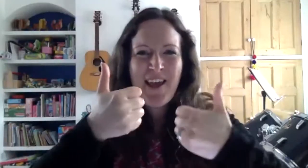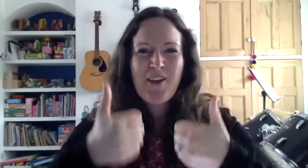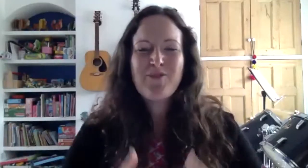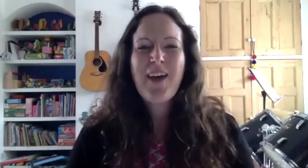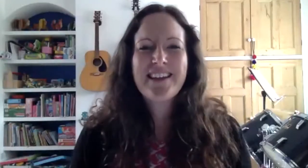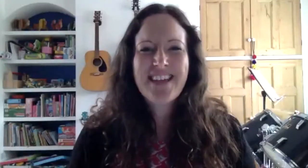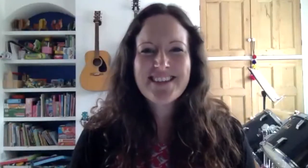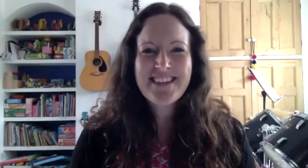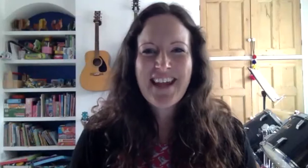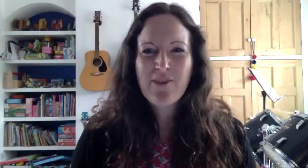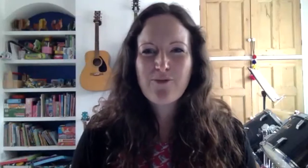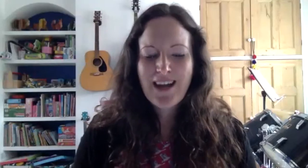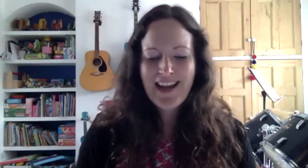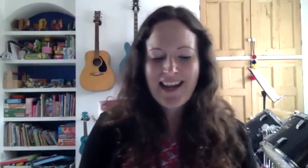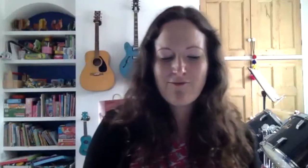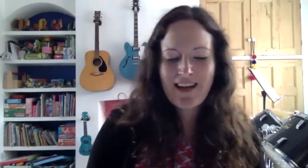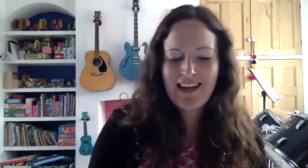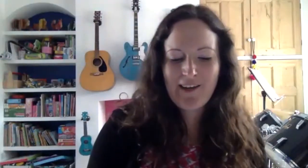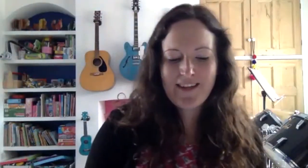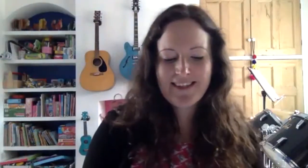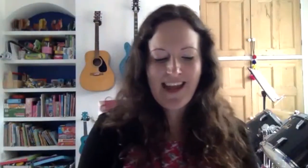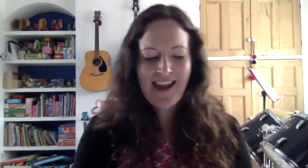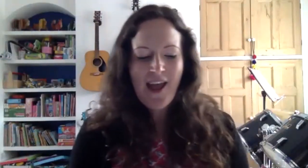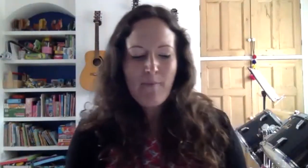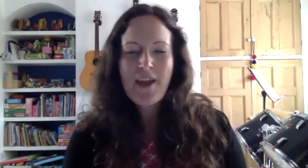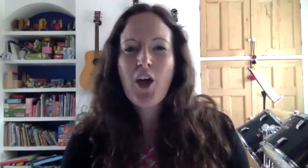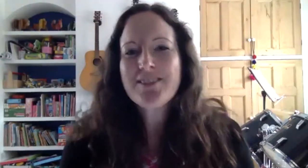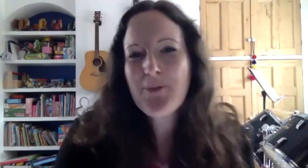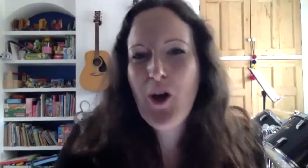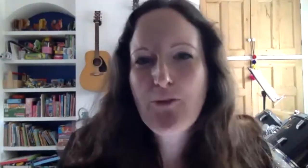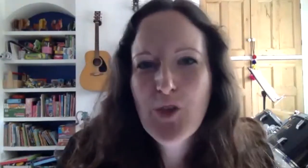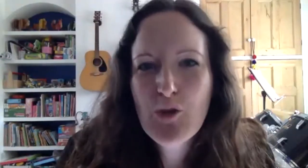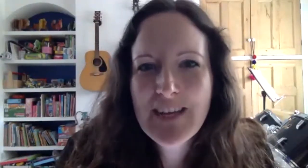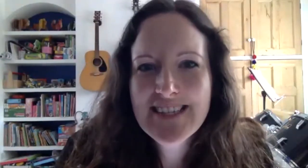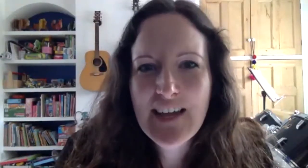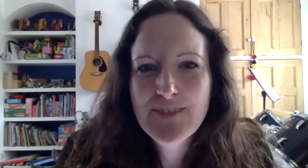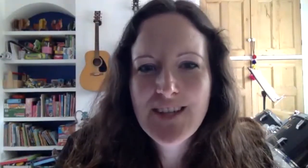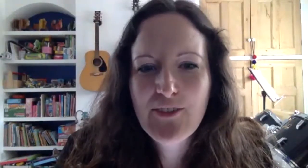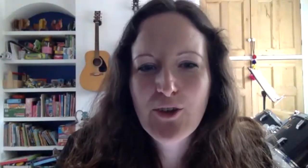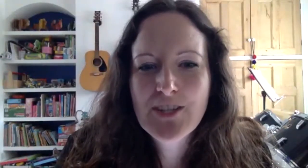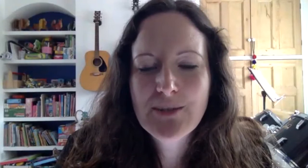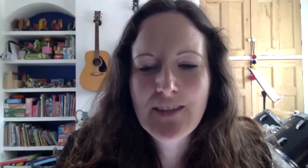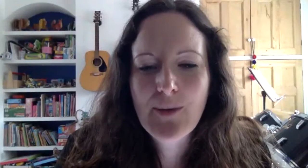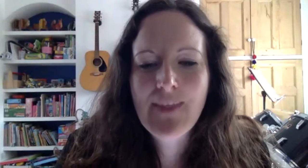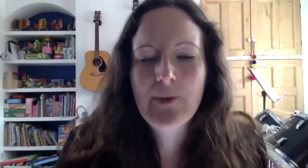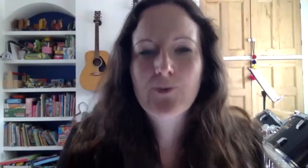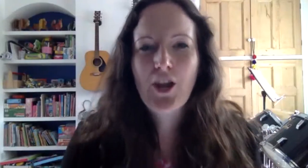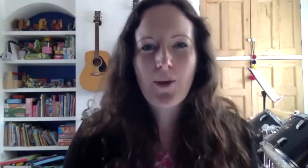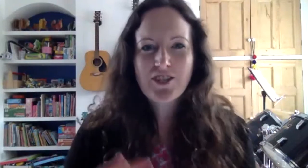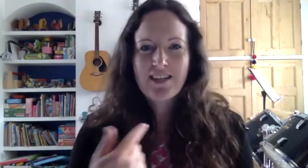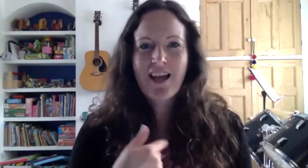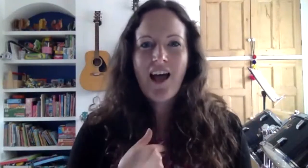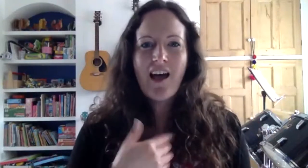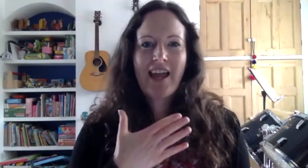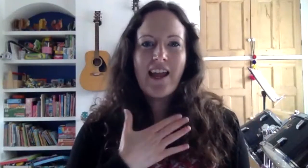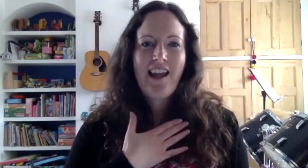alright. Fantastic, really, really lovely singing. Because we've got a few minutes left, I thought we'd do another one that we all know, which